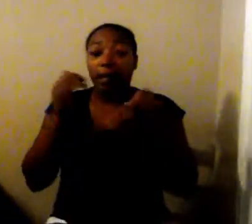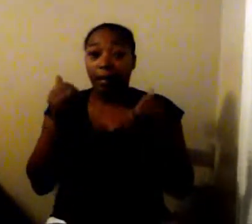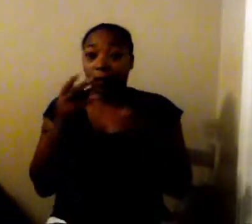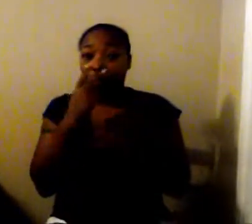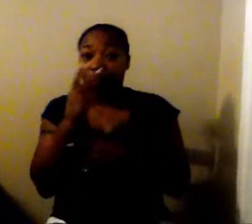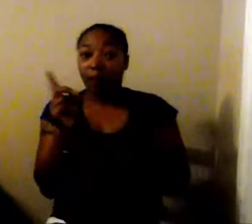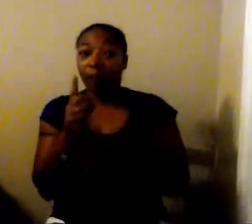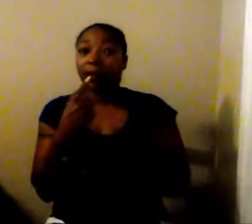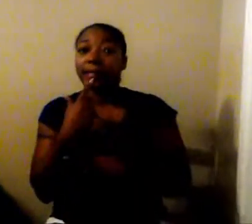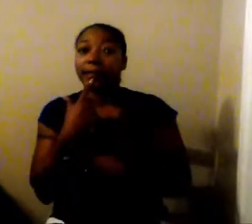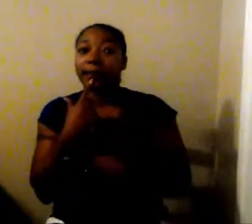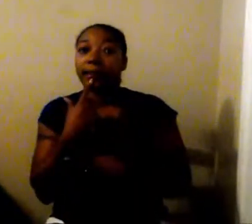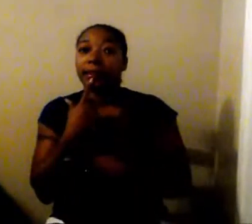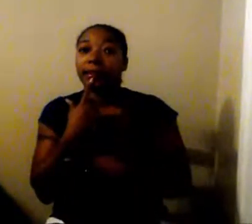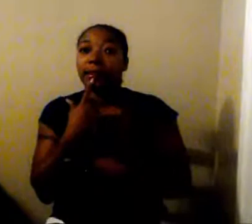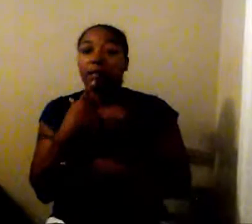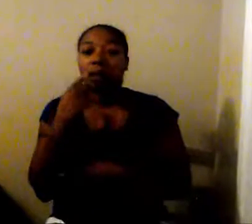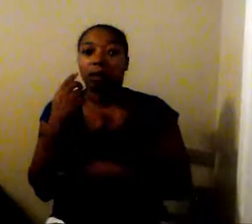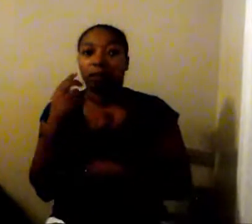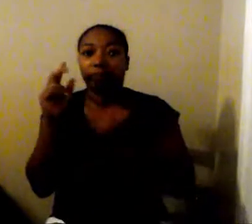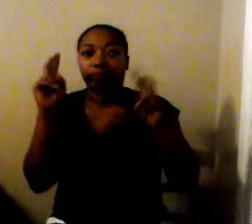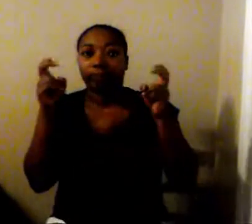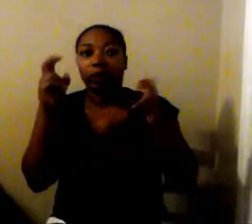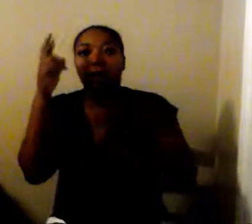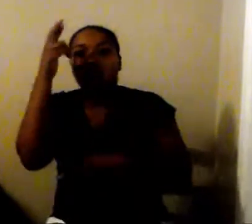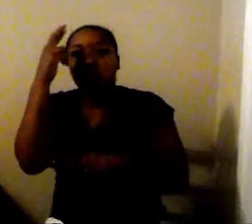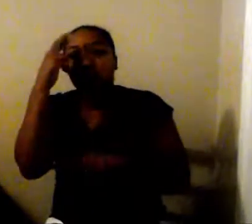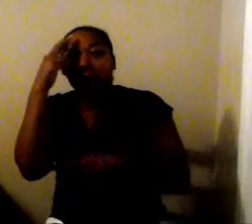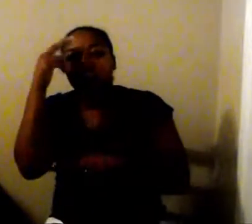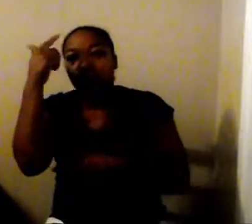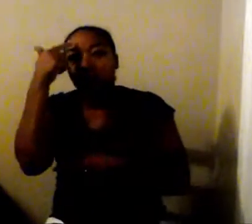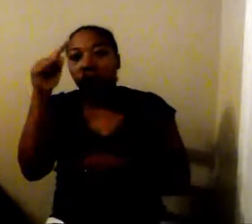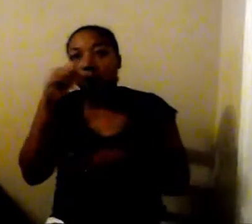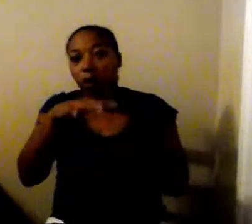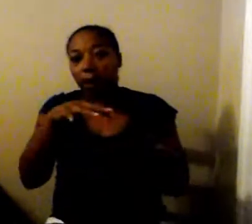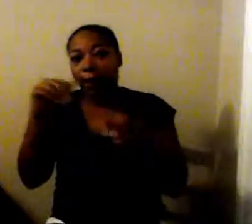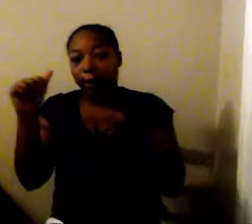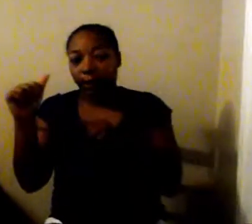Now you see where it says reason for leaving.